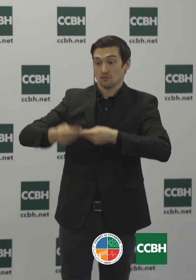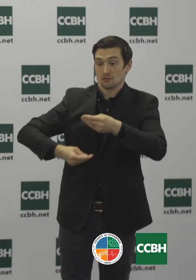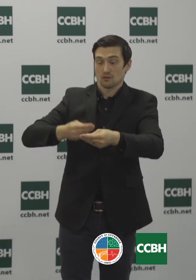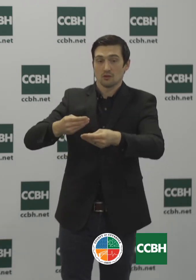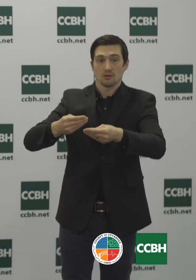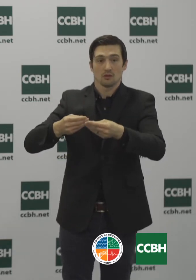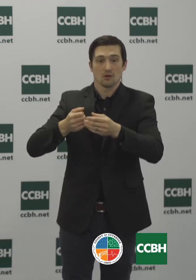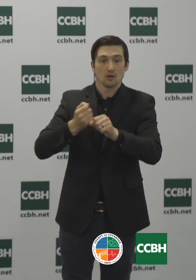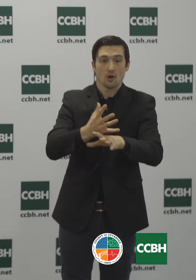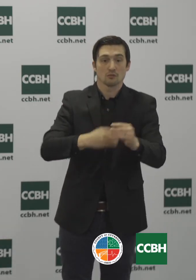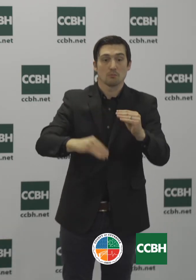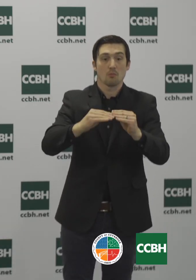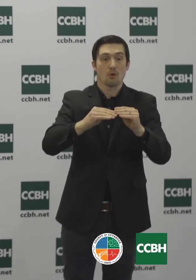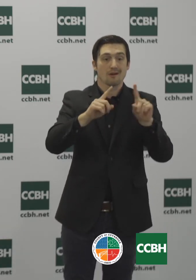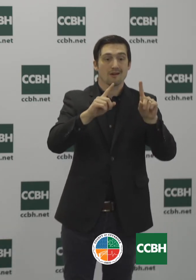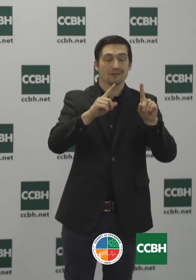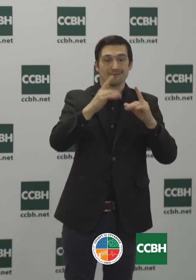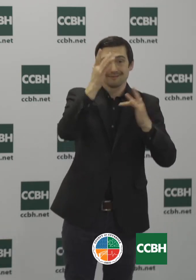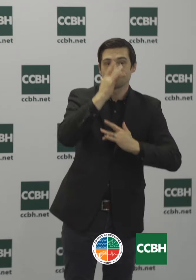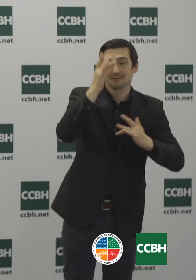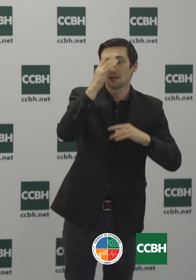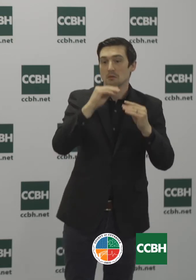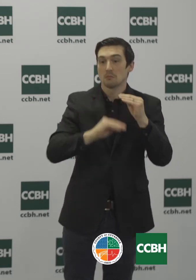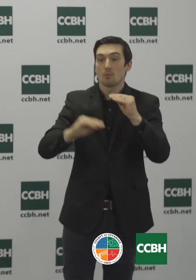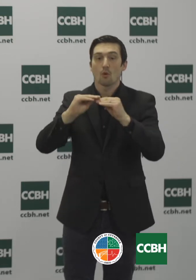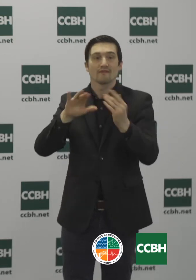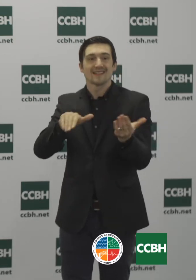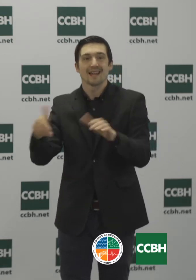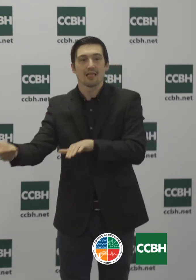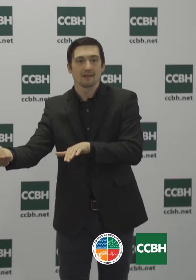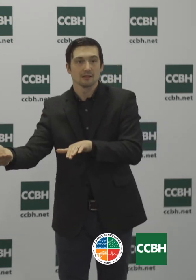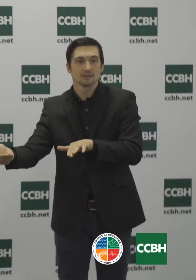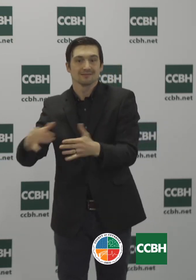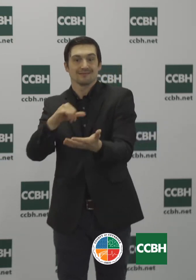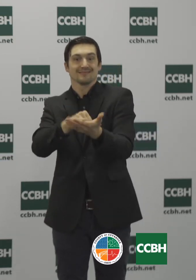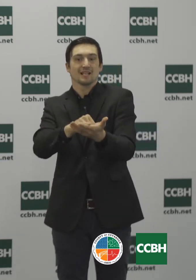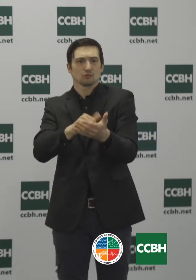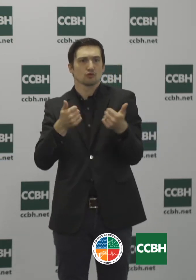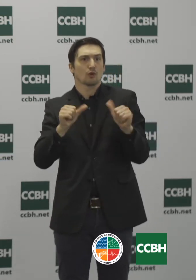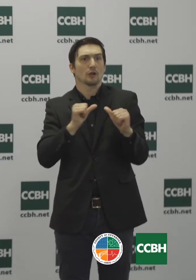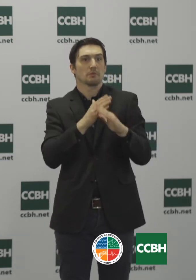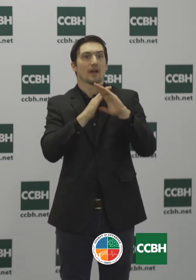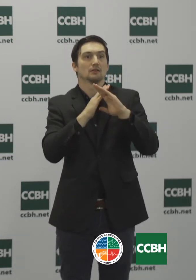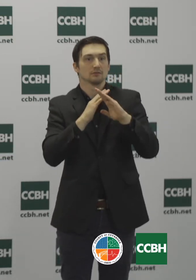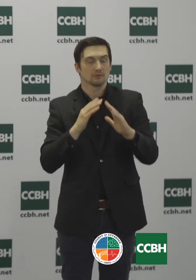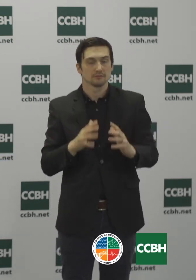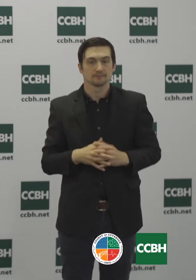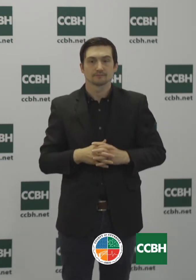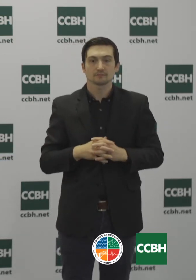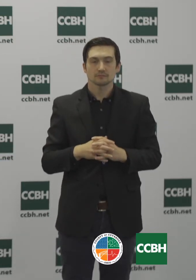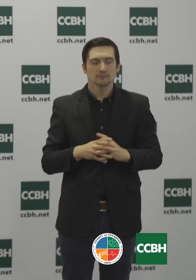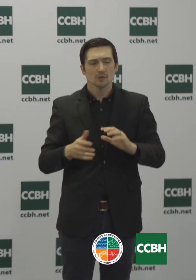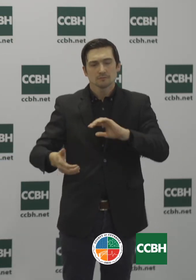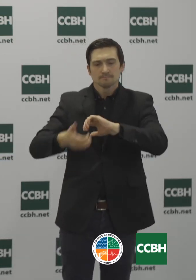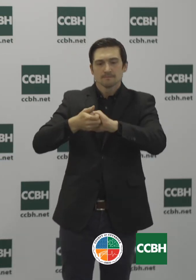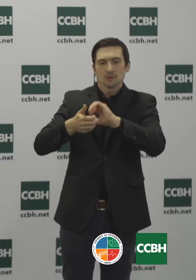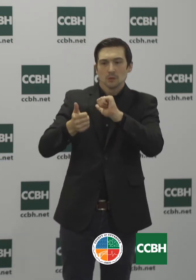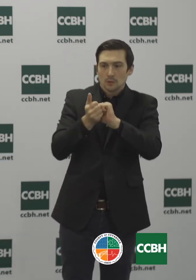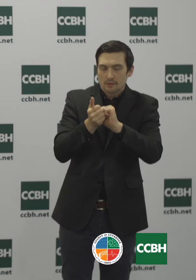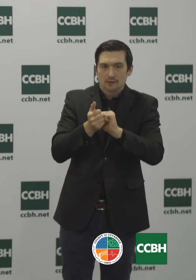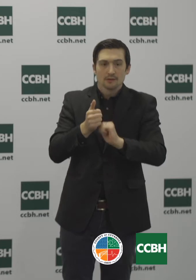and fatalities. This is what we're trying to prevent. So combine these efforts with the hospital systems and